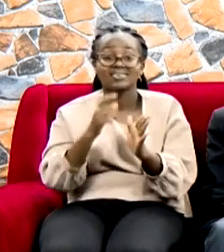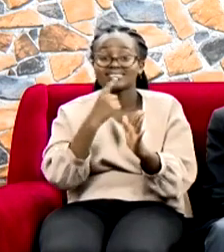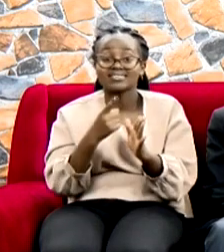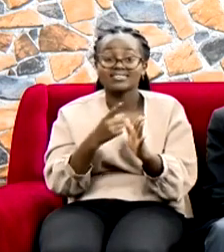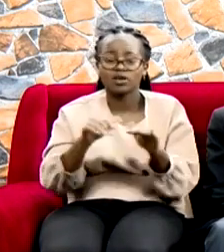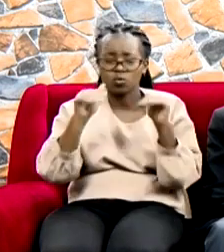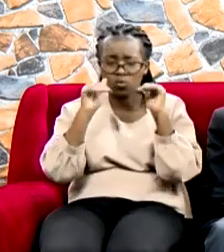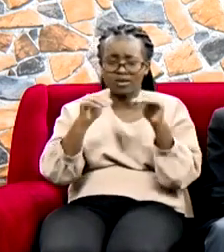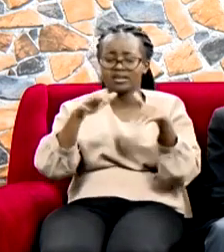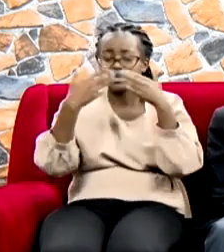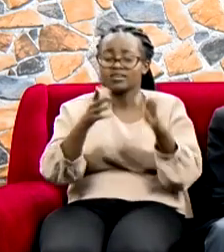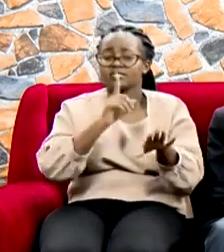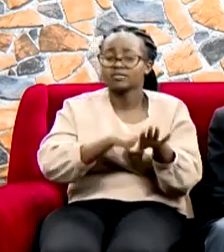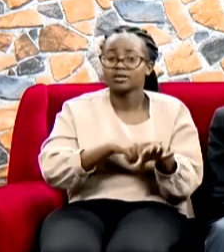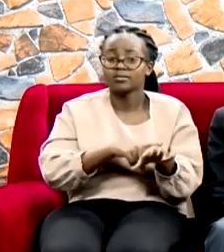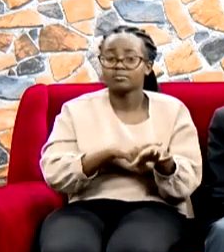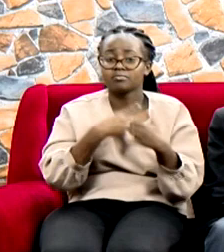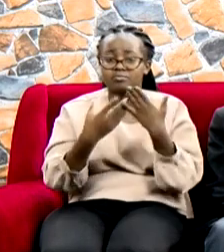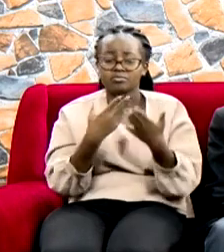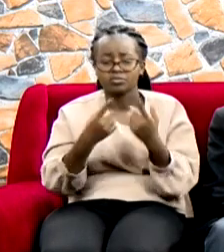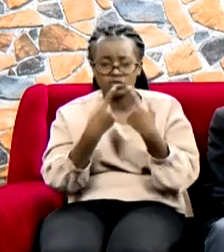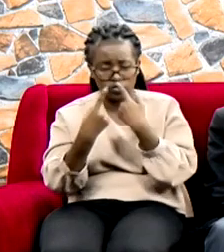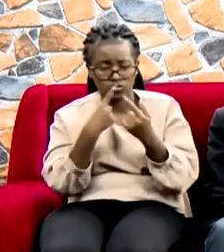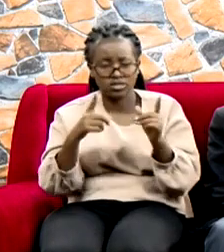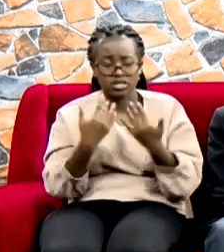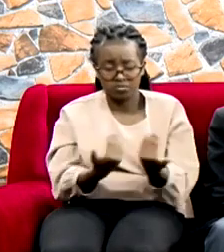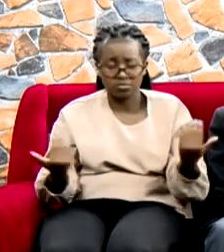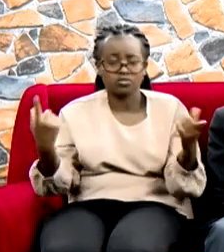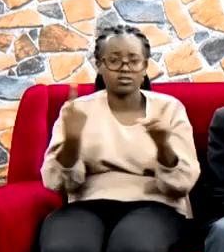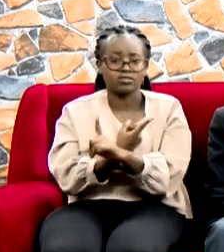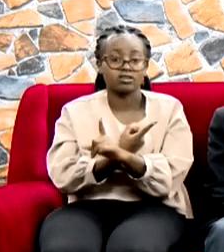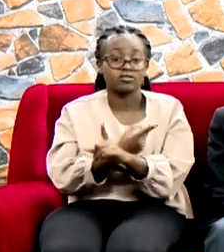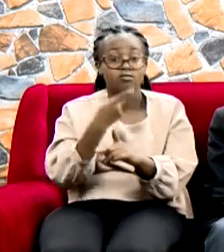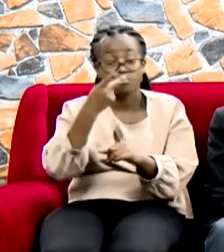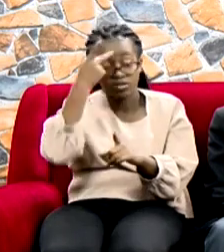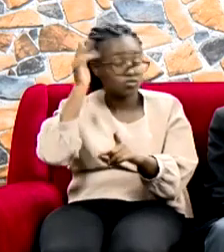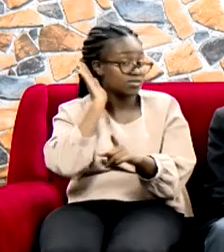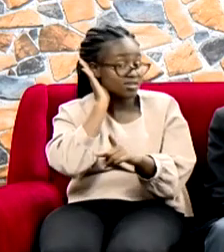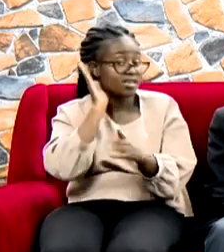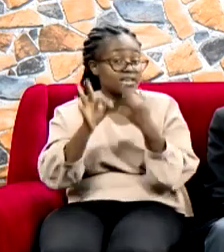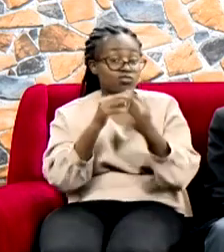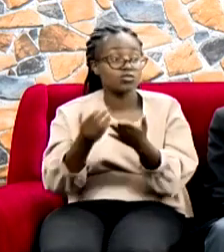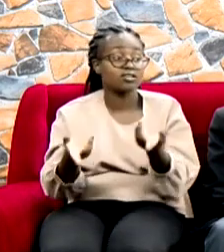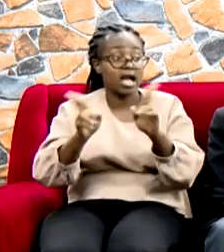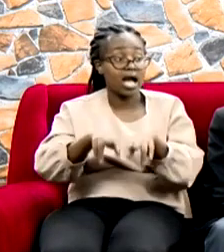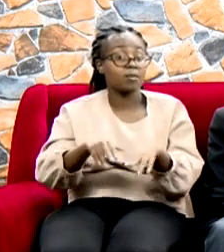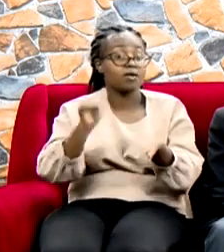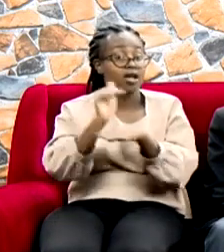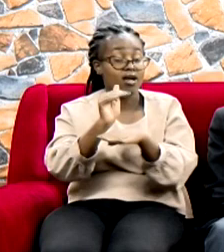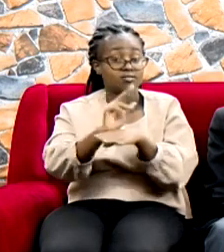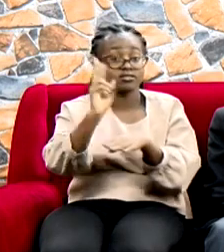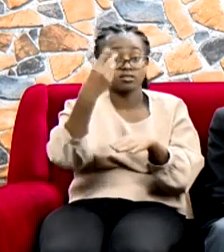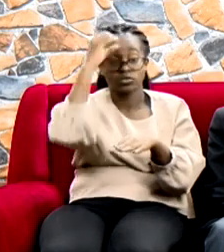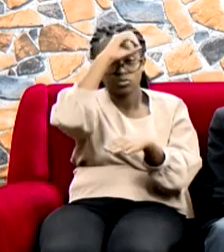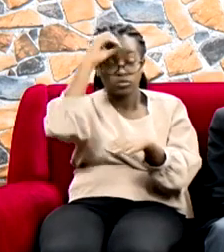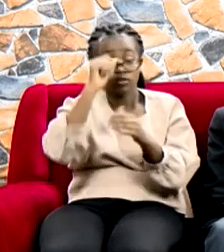say just wait, give them time, they will catch up, and the babies are different. So my fellow parents, as you hear, if those things happen, seek a second